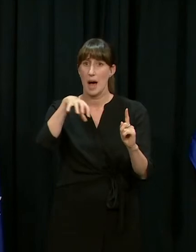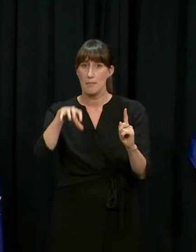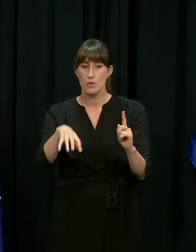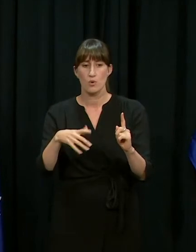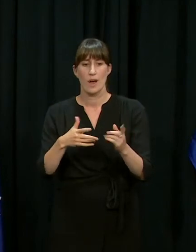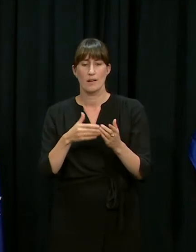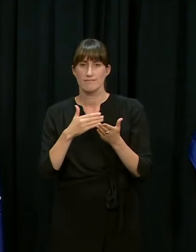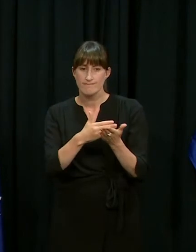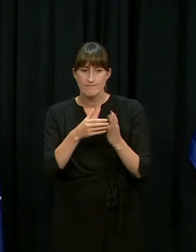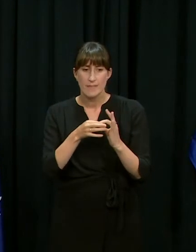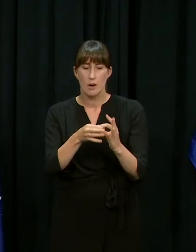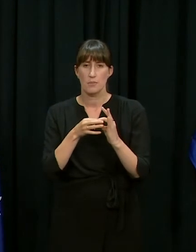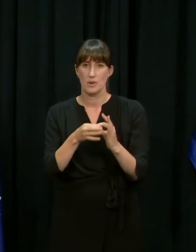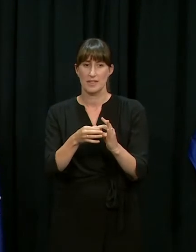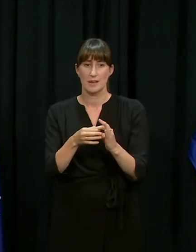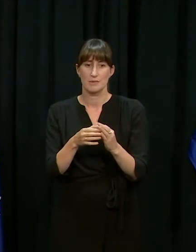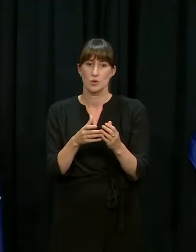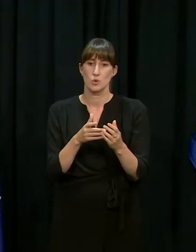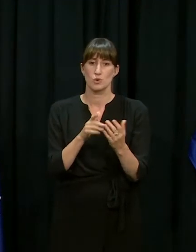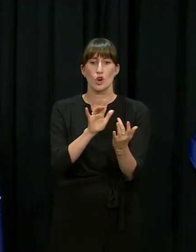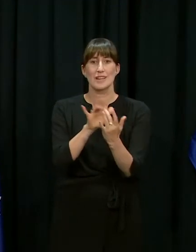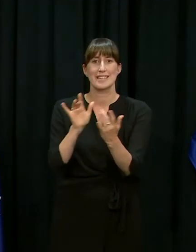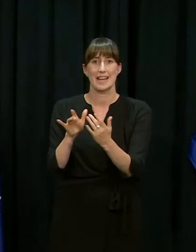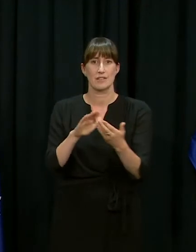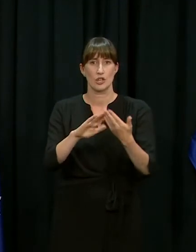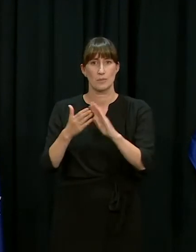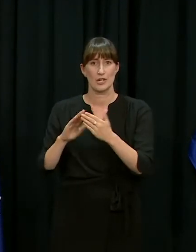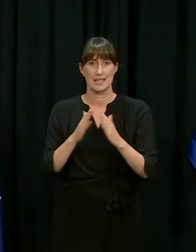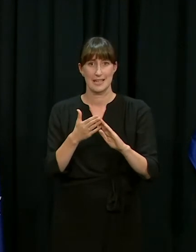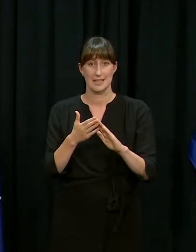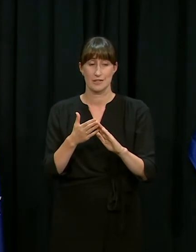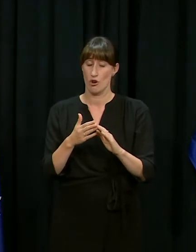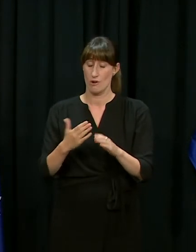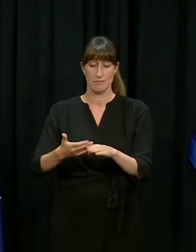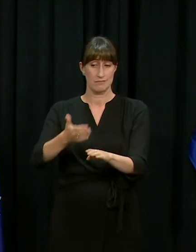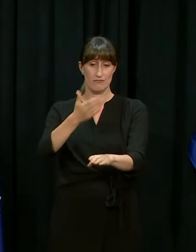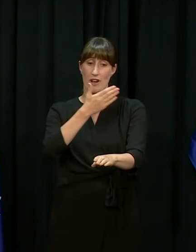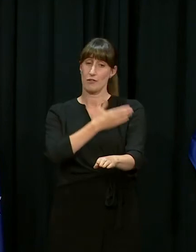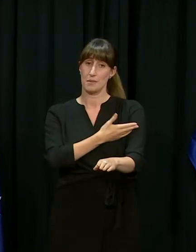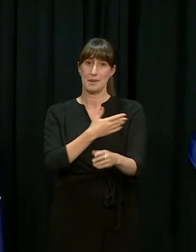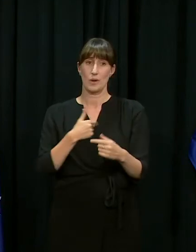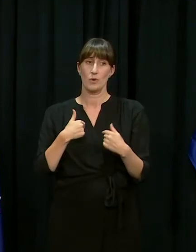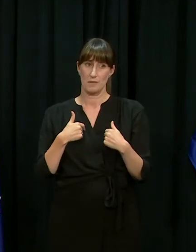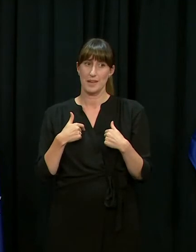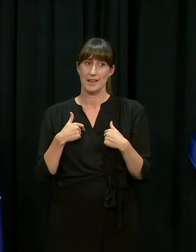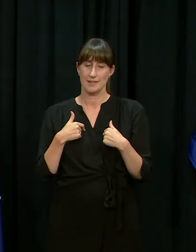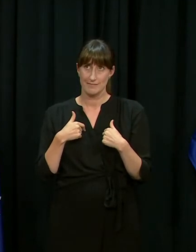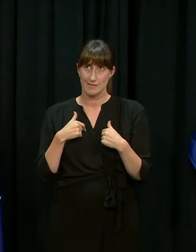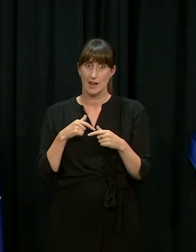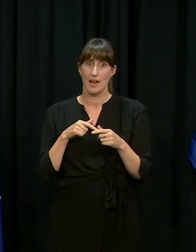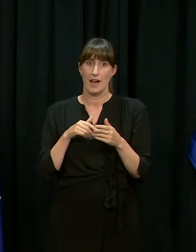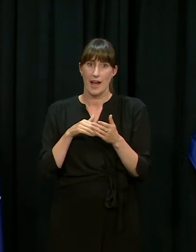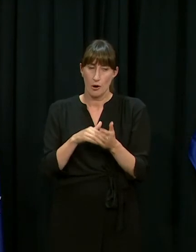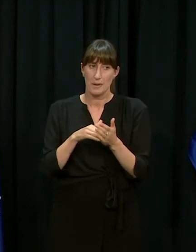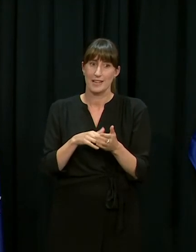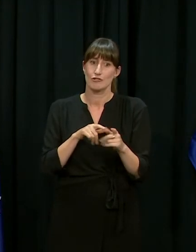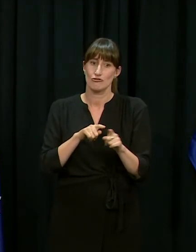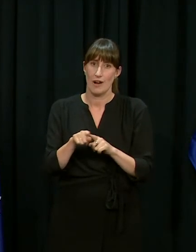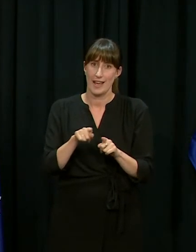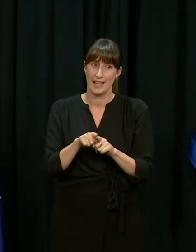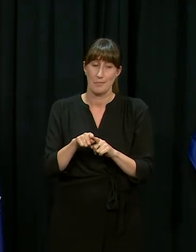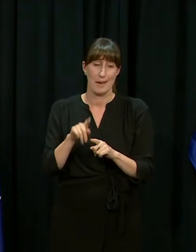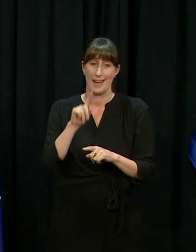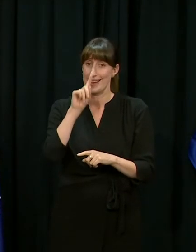bit of support to do it. So right from the beginning we have been trying to do that. We won't have been perfect. And I think in an